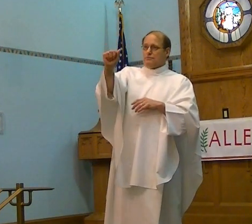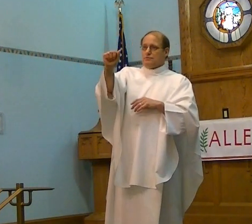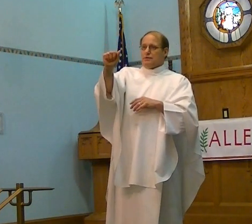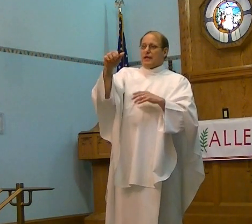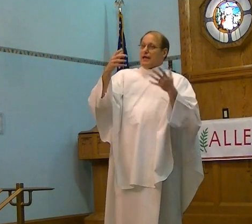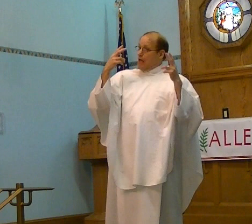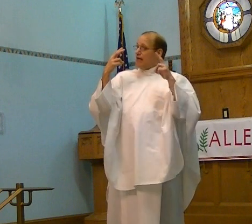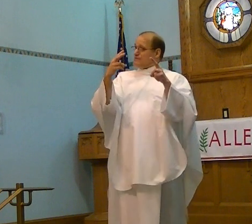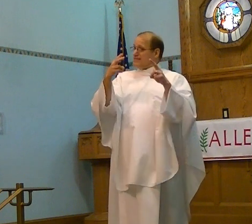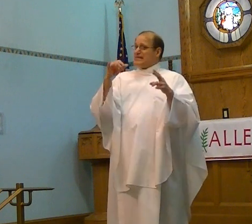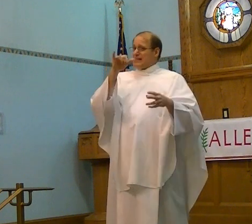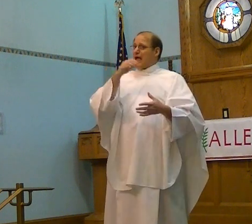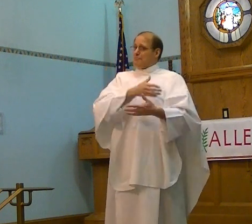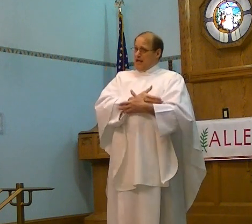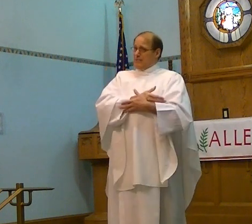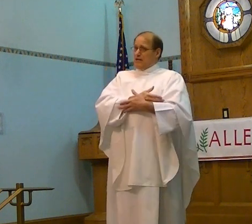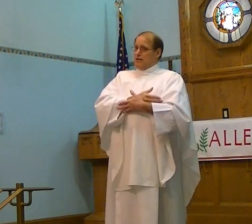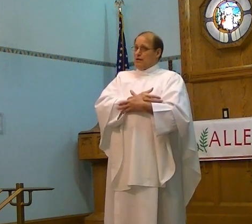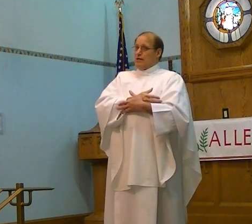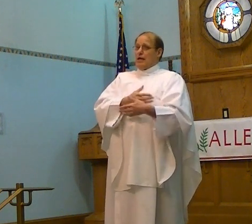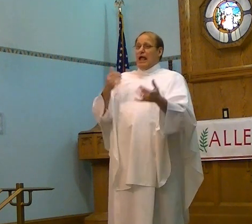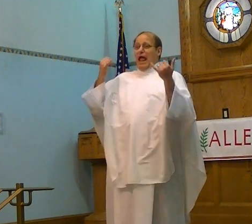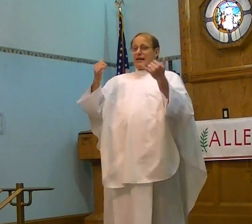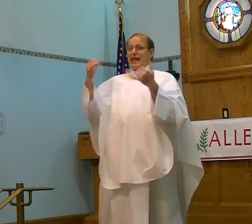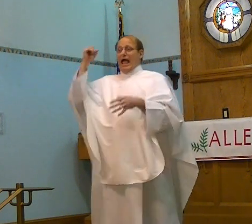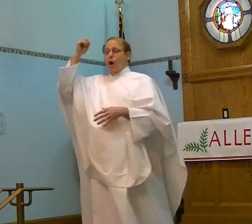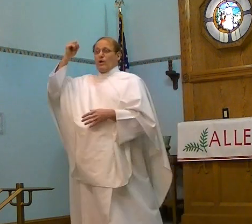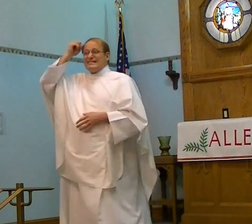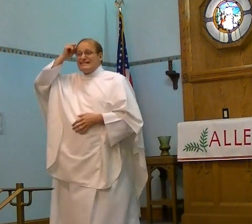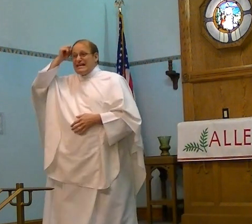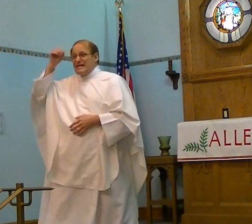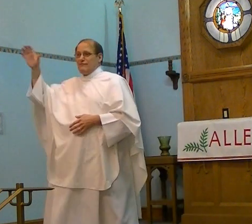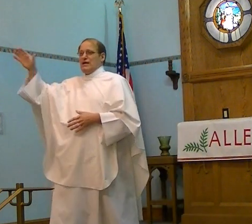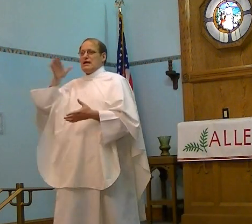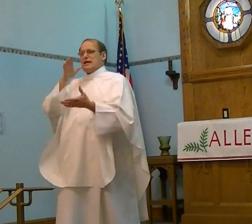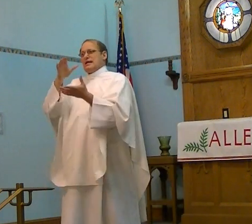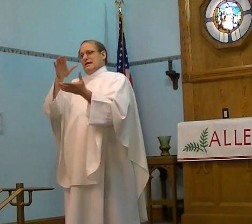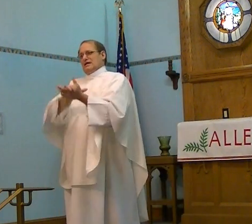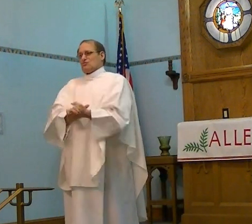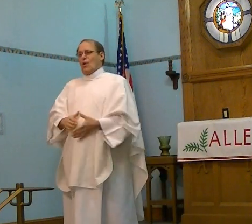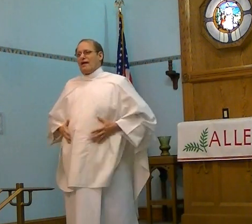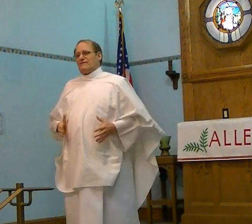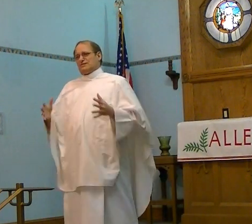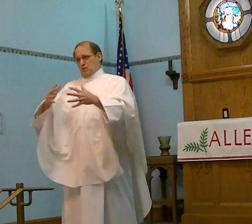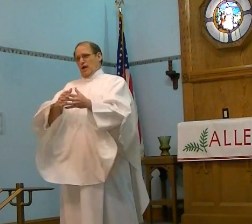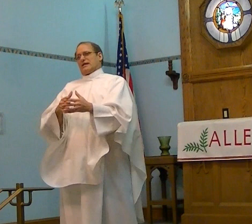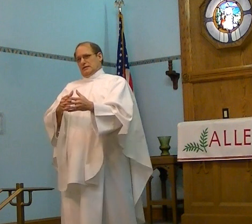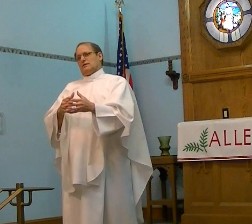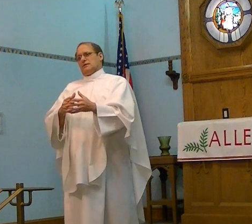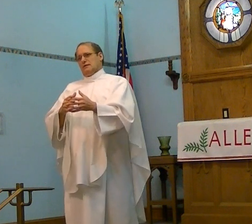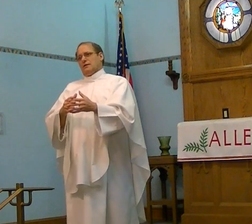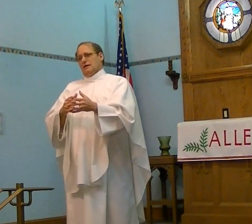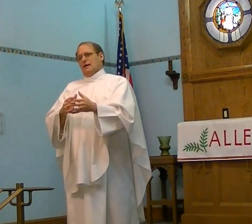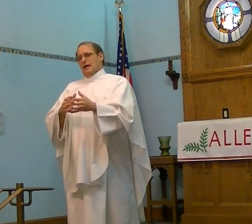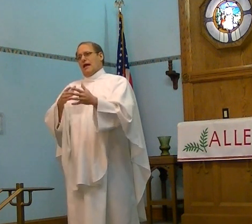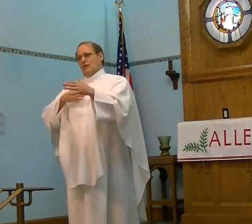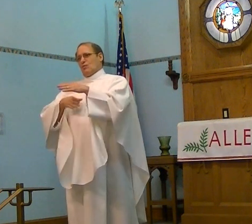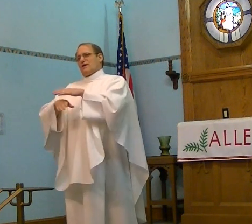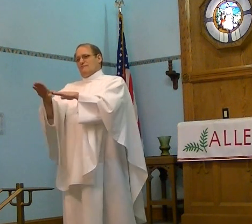and I have seen that baby. And now, Steve, his wife is pregnant, and will give